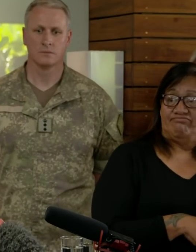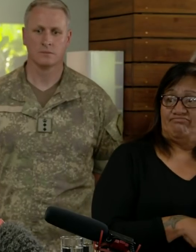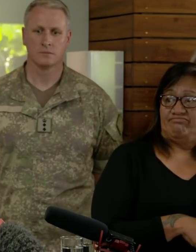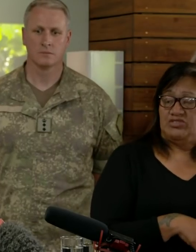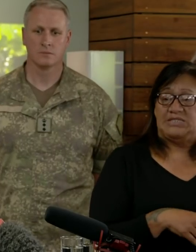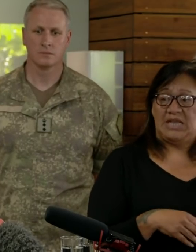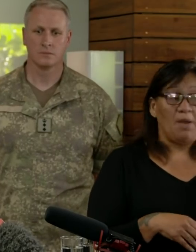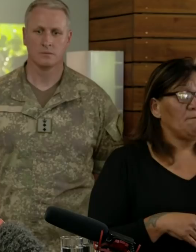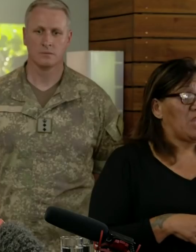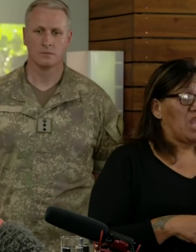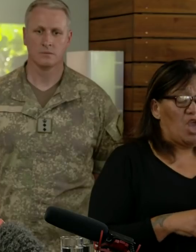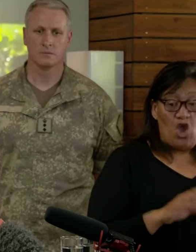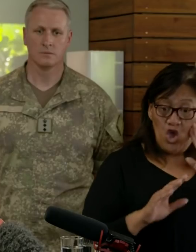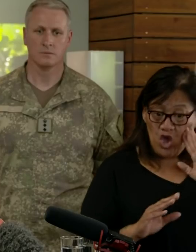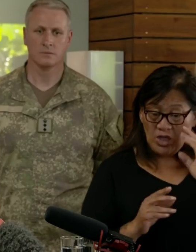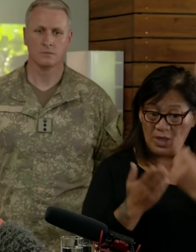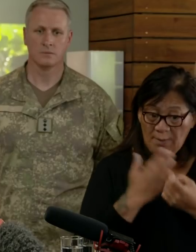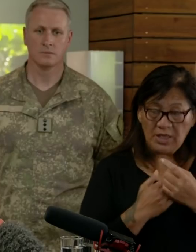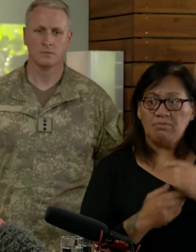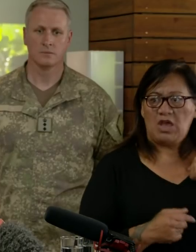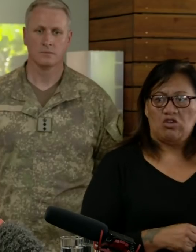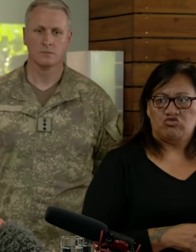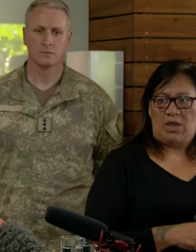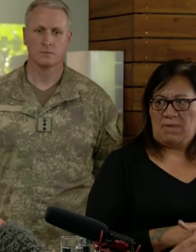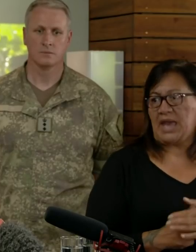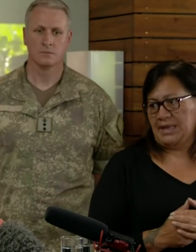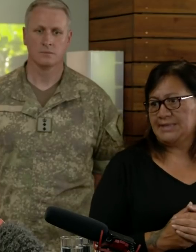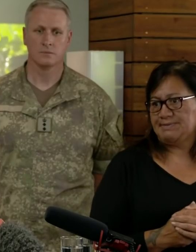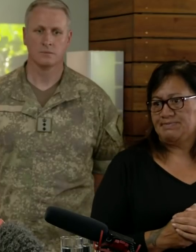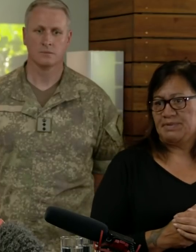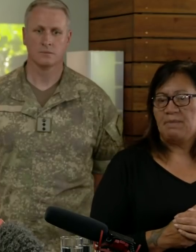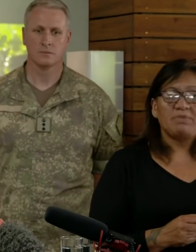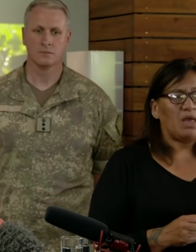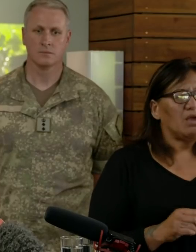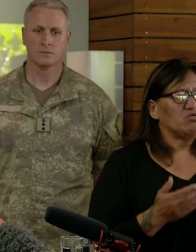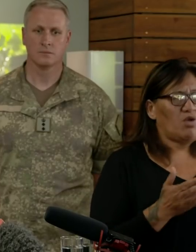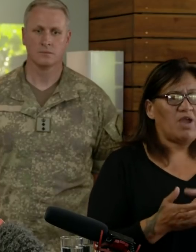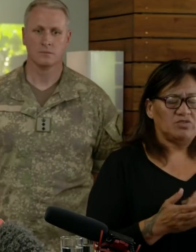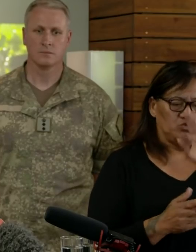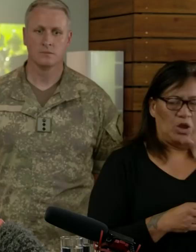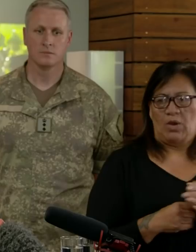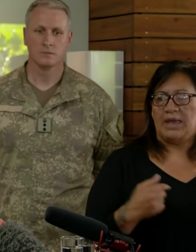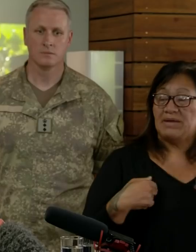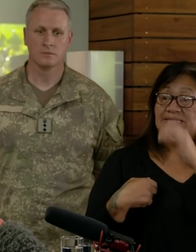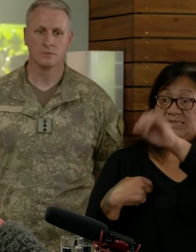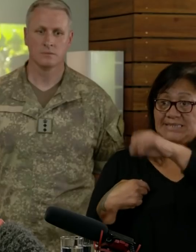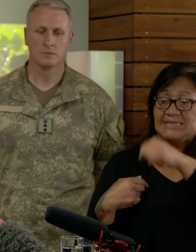presentation. I returned as soon as I possibly could. It was a long way offshore, but I got back as soon as I could. And